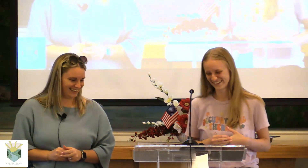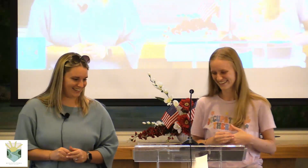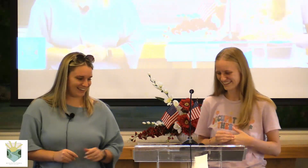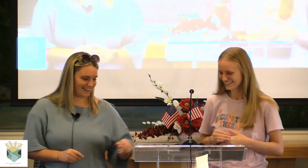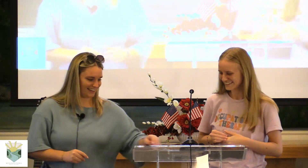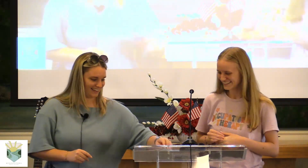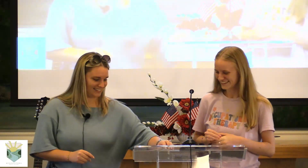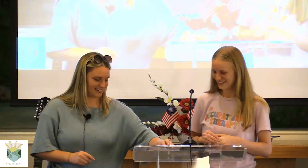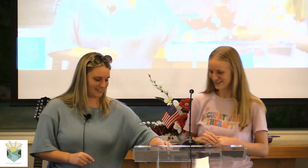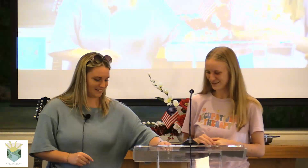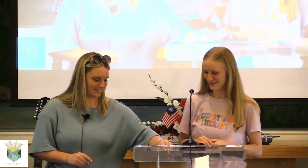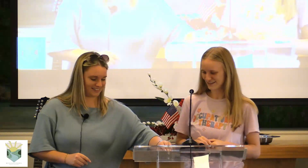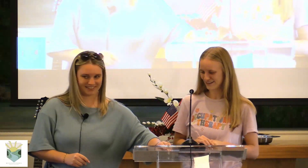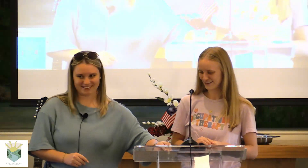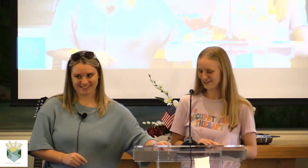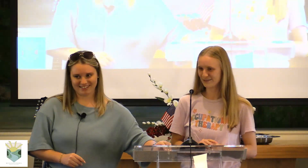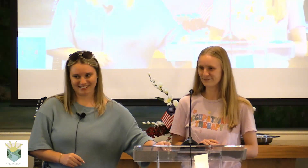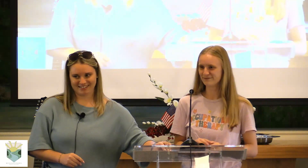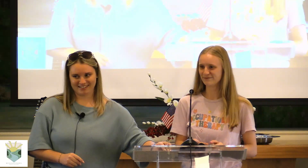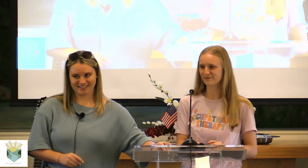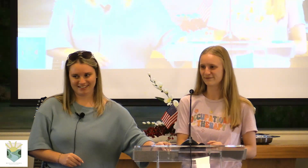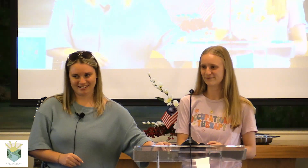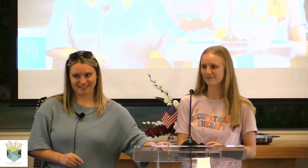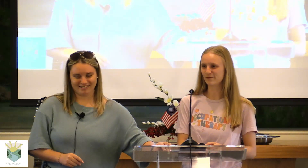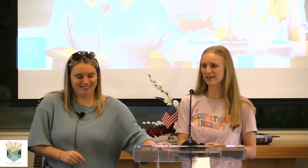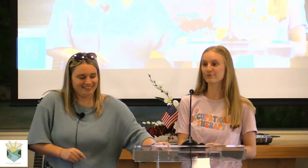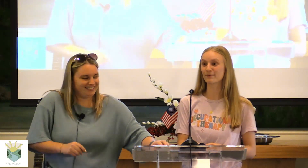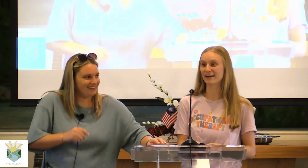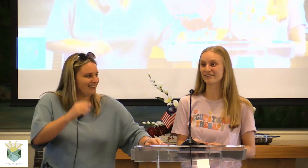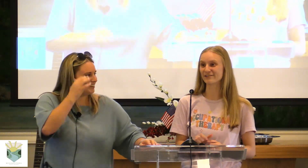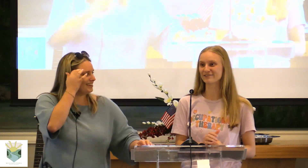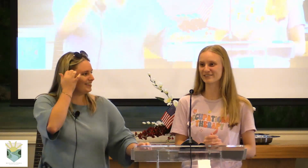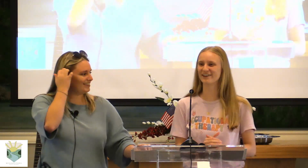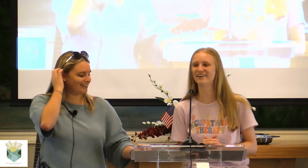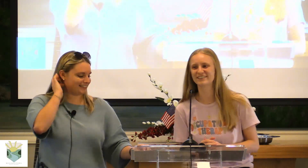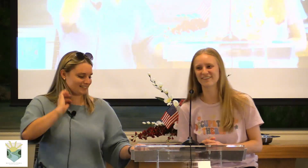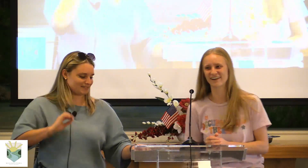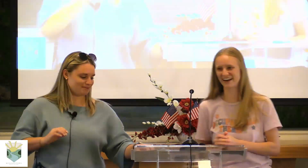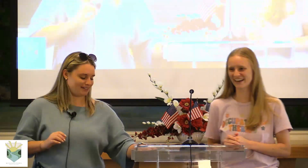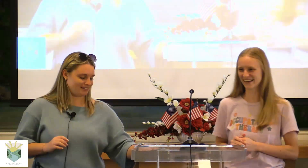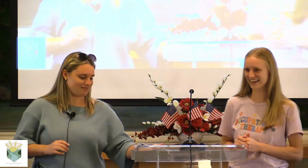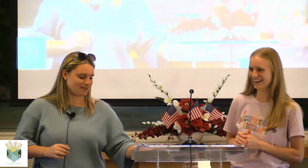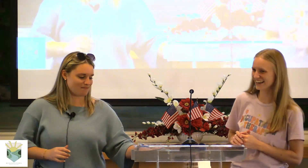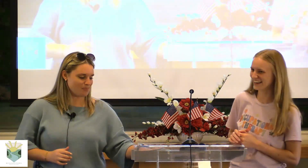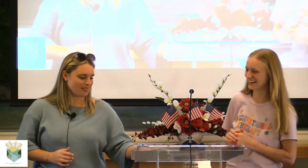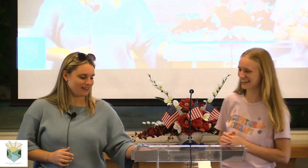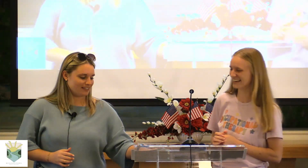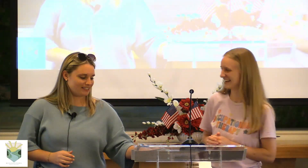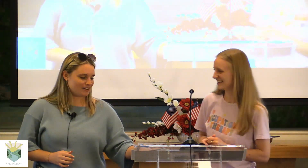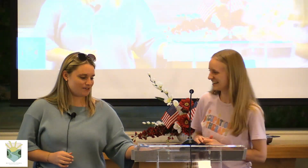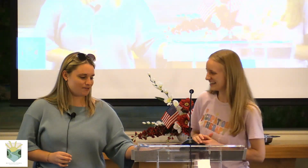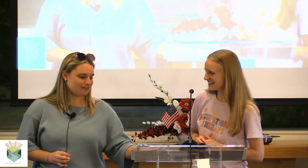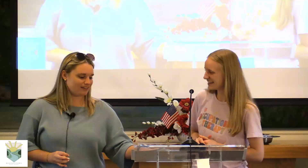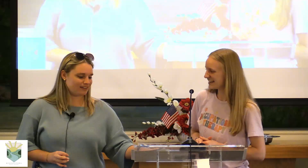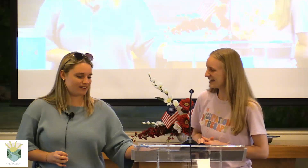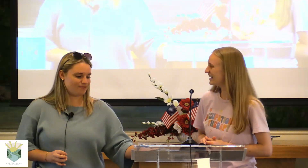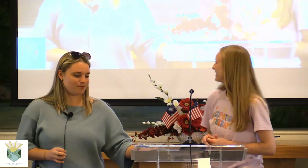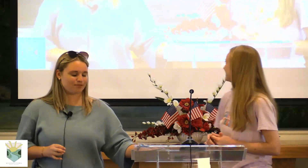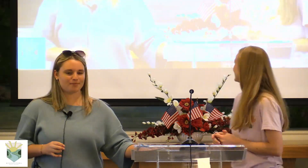Okay. So But we can remind you. So yes, don't we'll worry. remind you. Okay. So if you want to flip to the